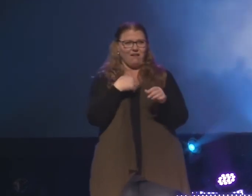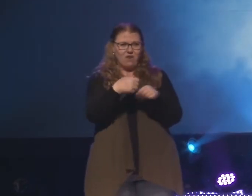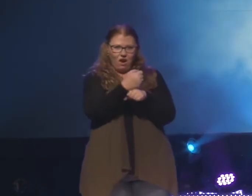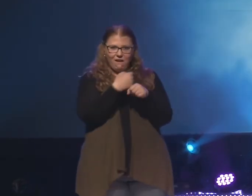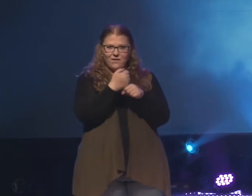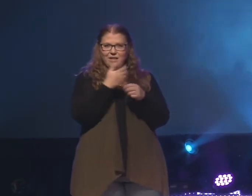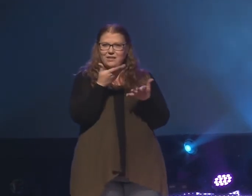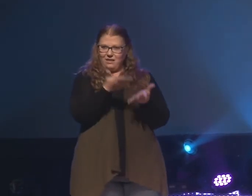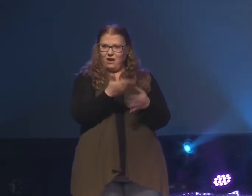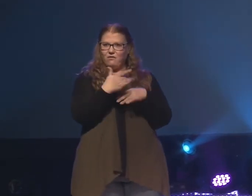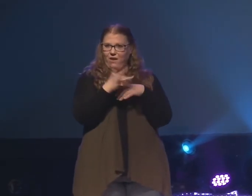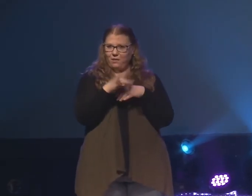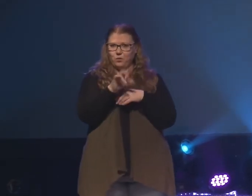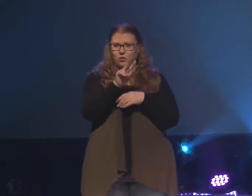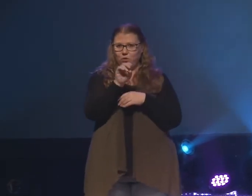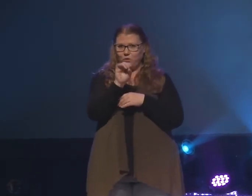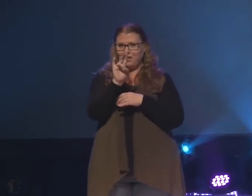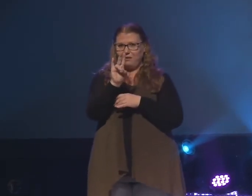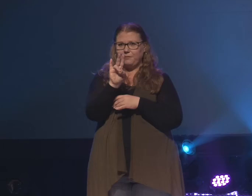that's there. It's